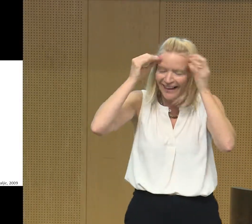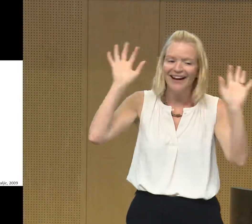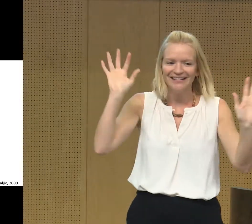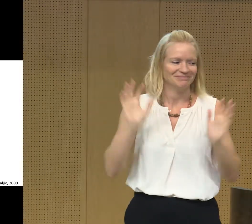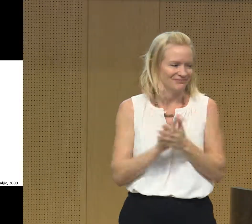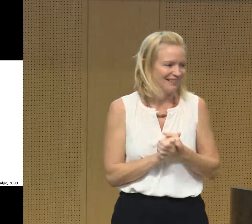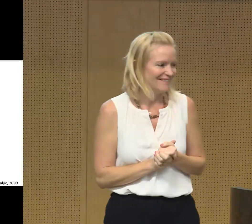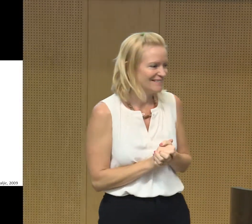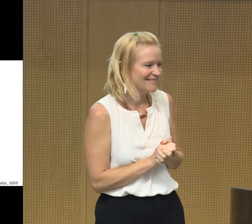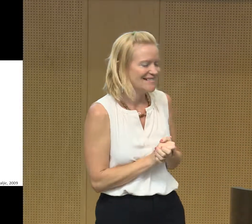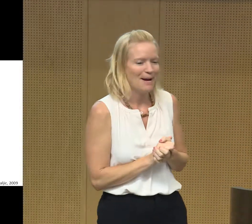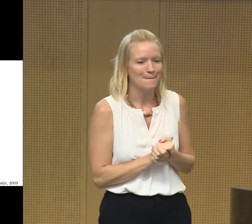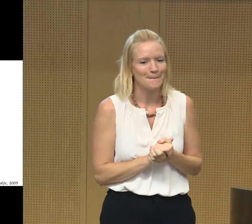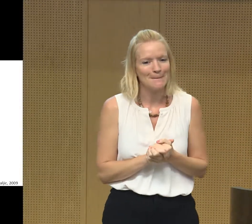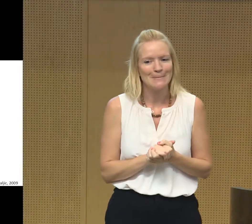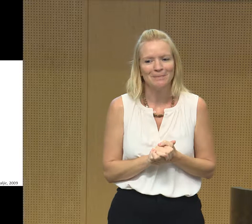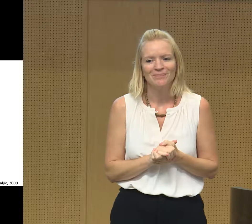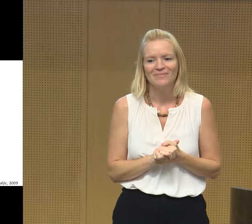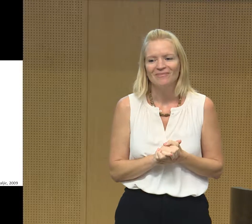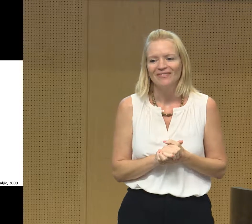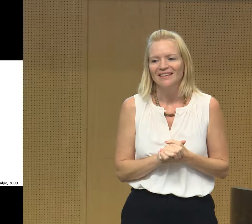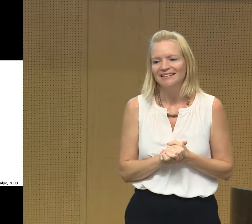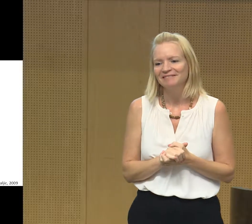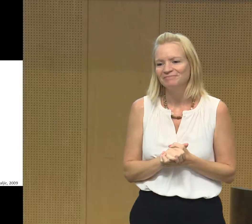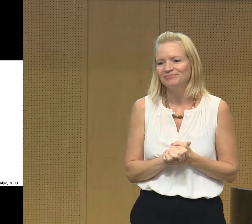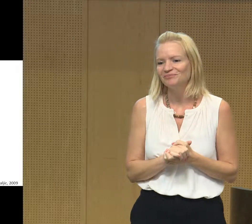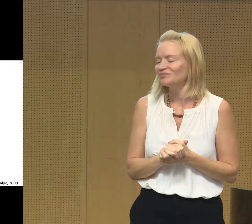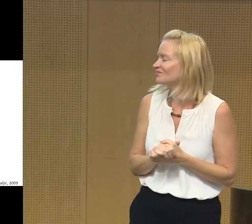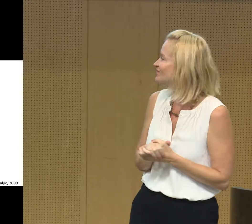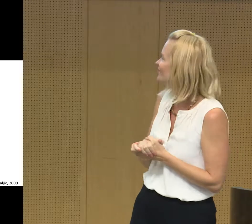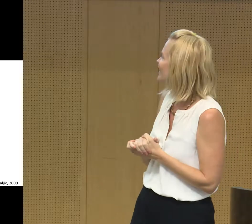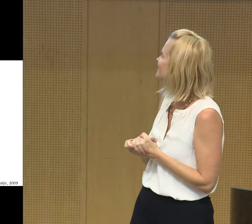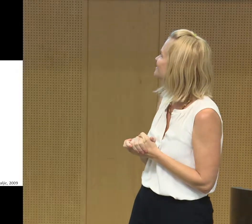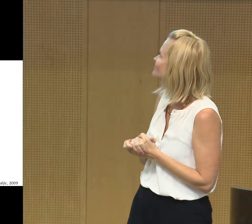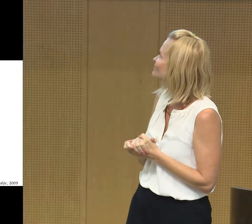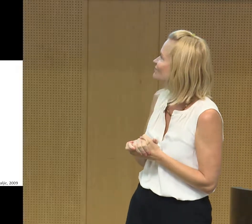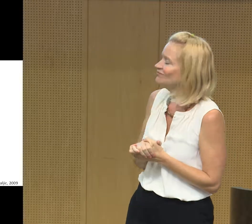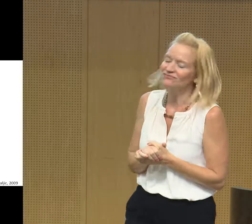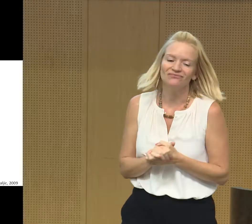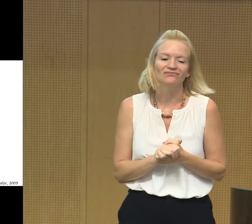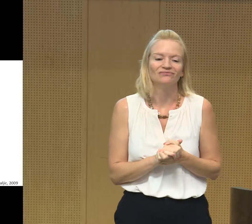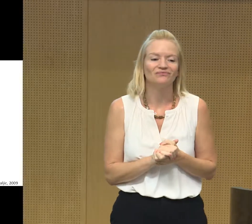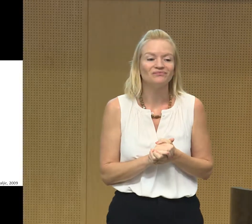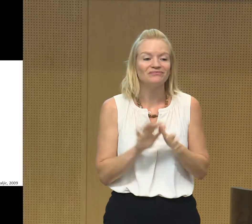I know you're all talking about it now and thinking about where you look, but I have one more thing.